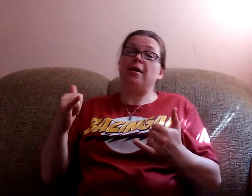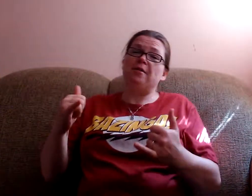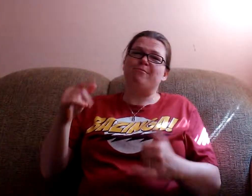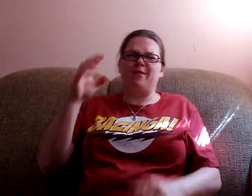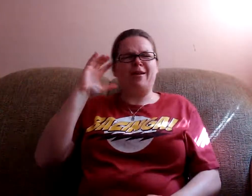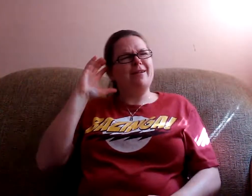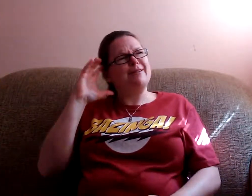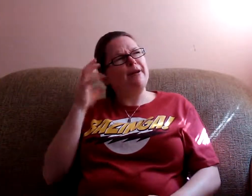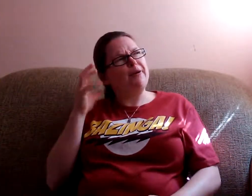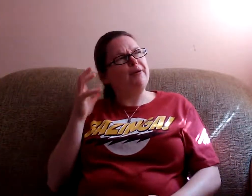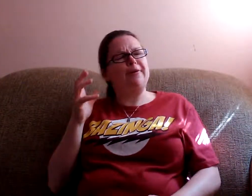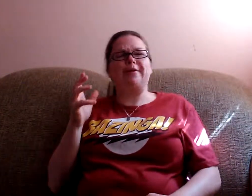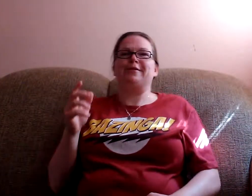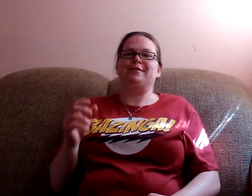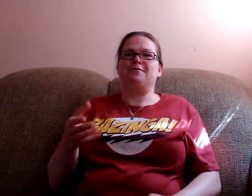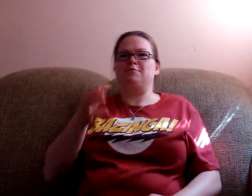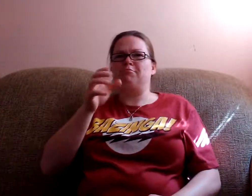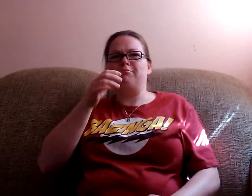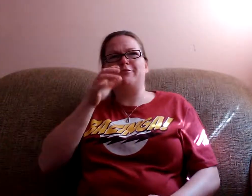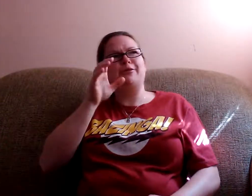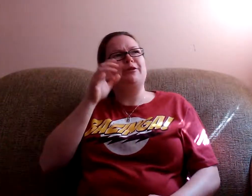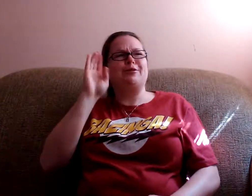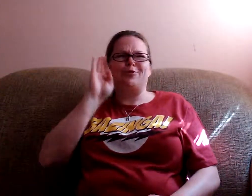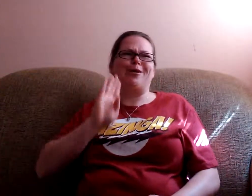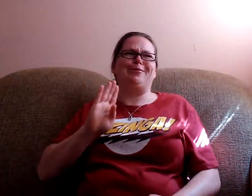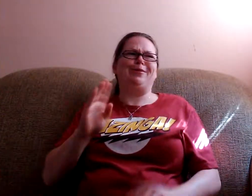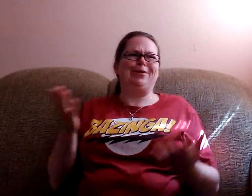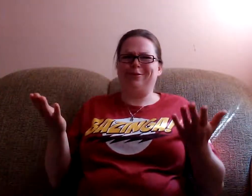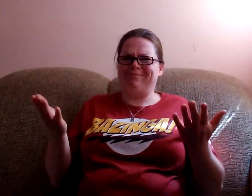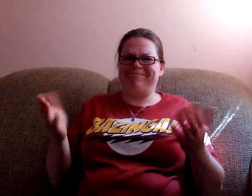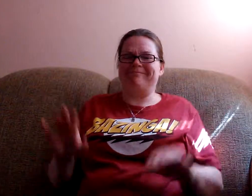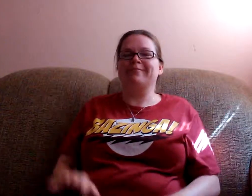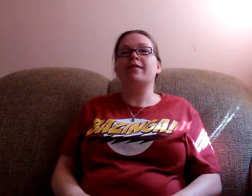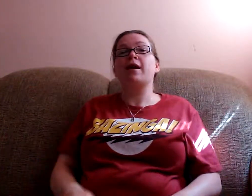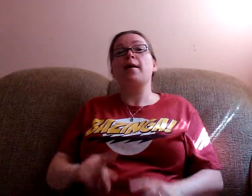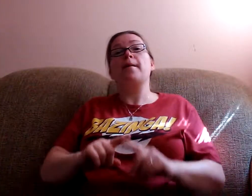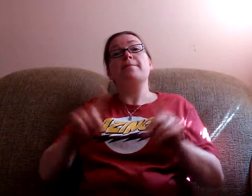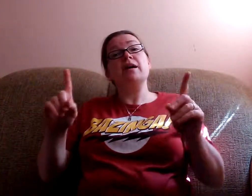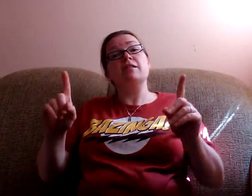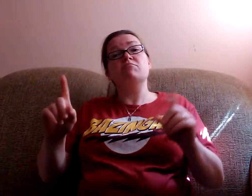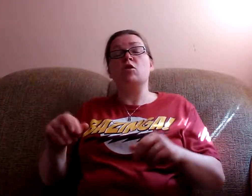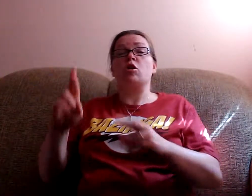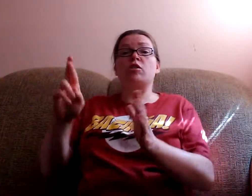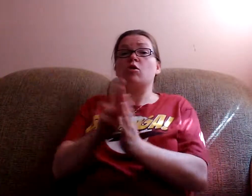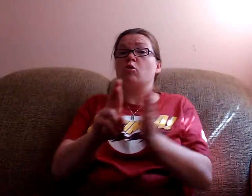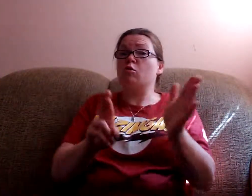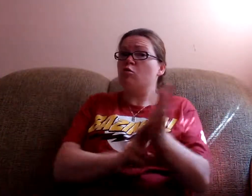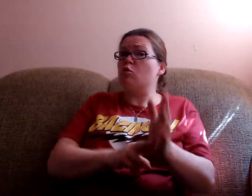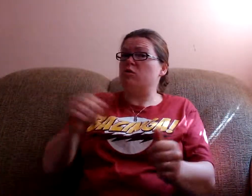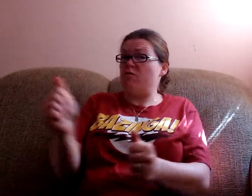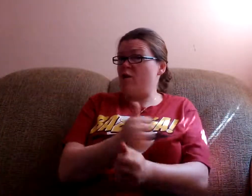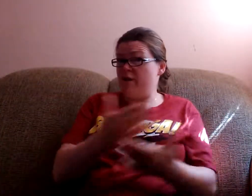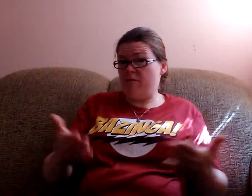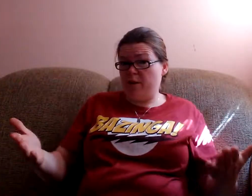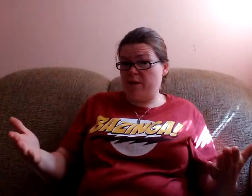was a time when people loved rules. You got to understand that. There were rules for everything, and if you broke them, you got fined. Let me give you some examples.